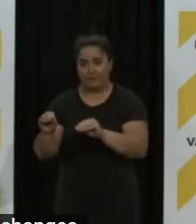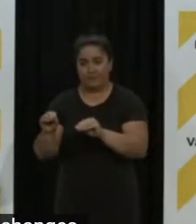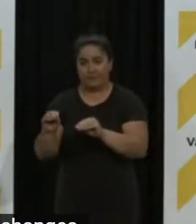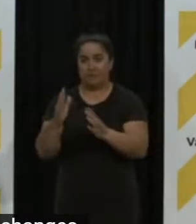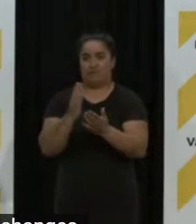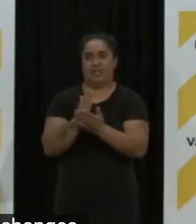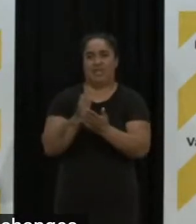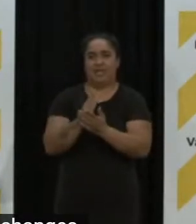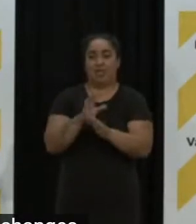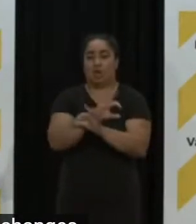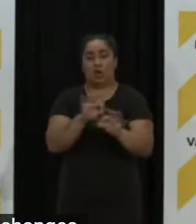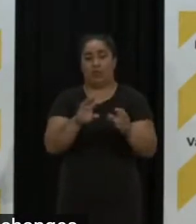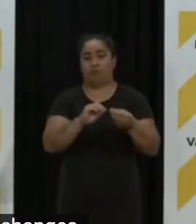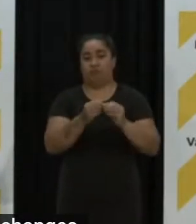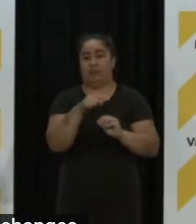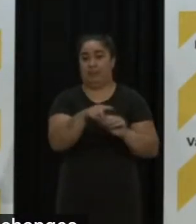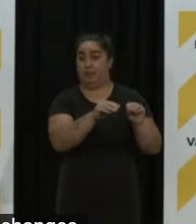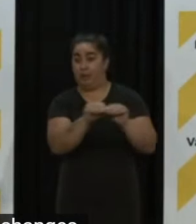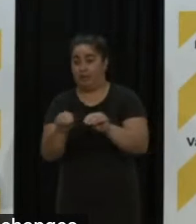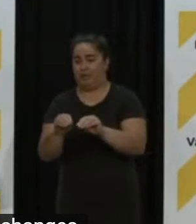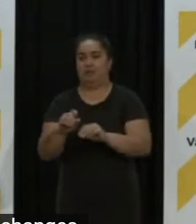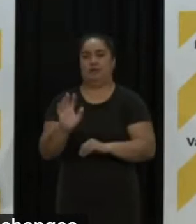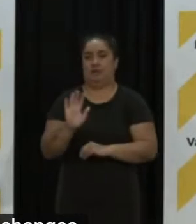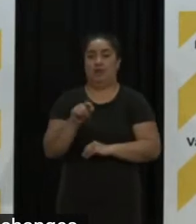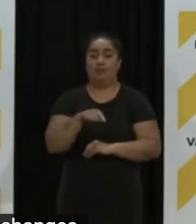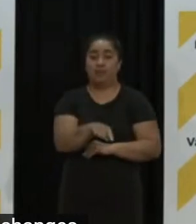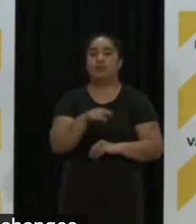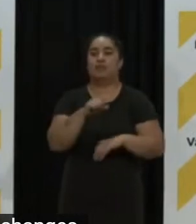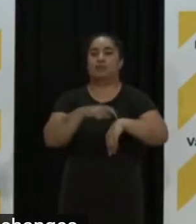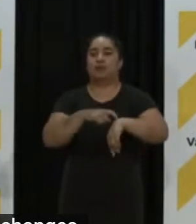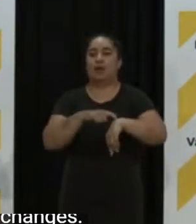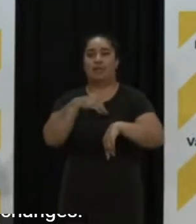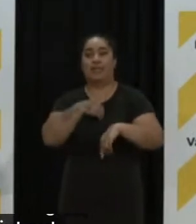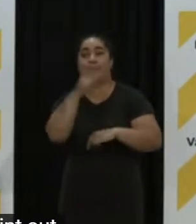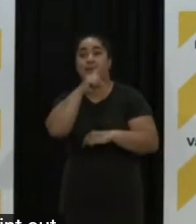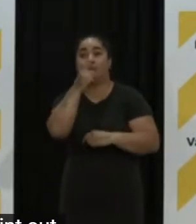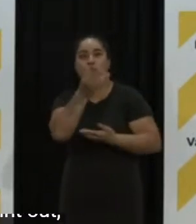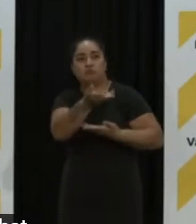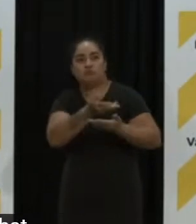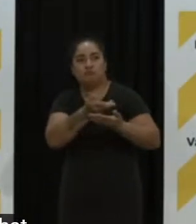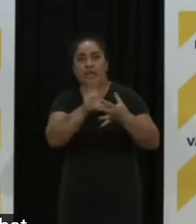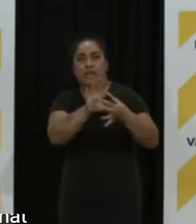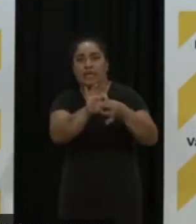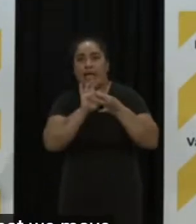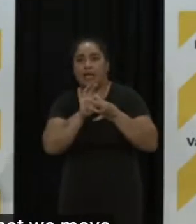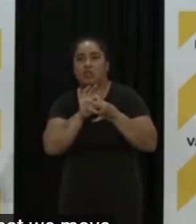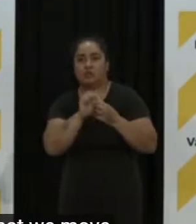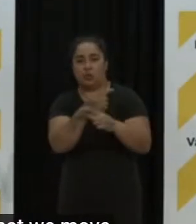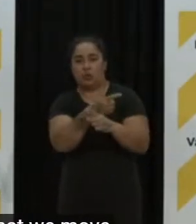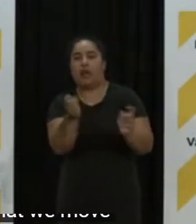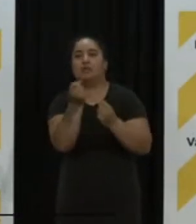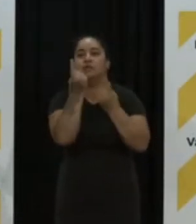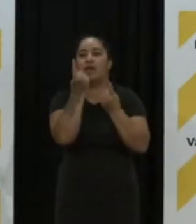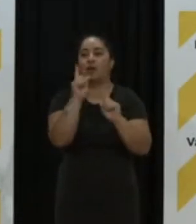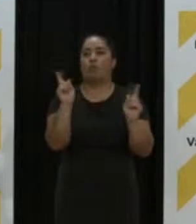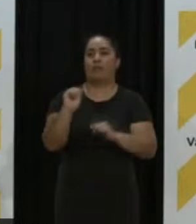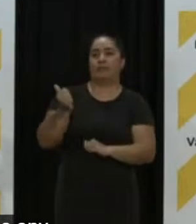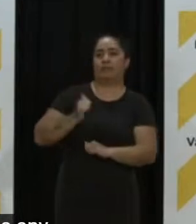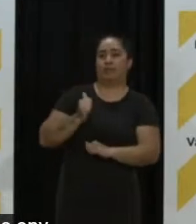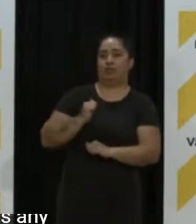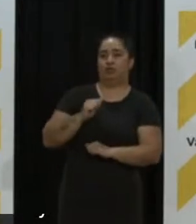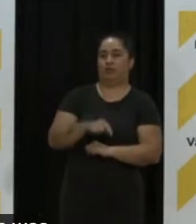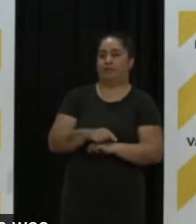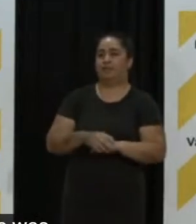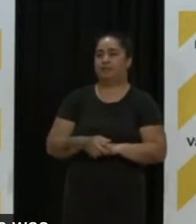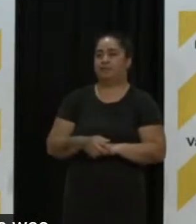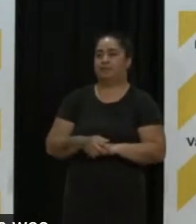those that it's been problematic. That's when we need people to really engage so they understand what's expected of them when they're there. Look, the